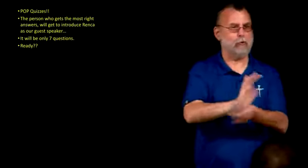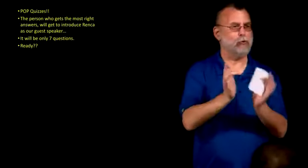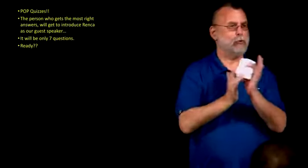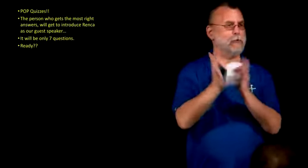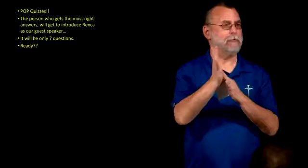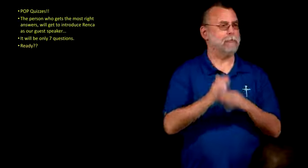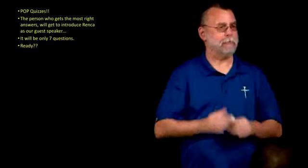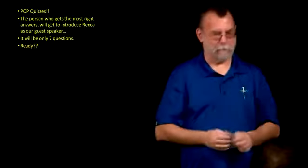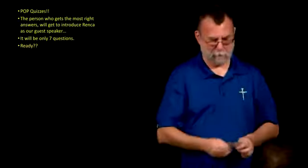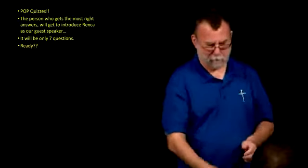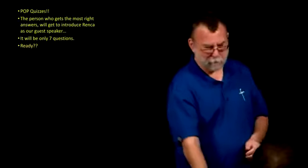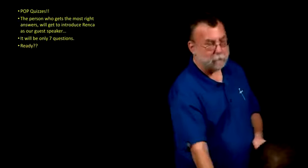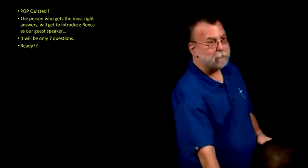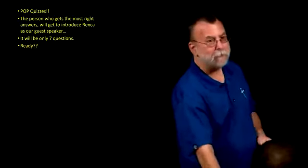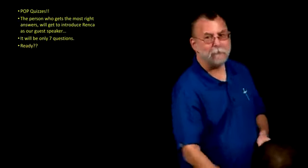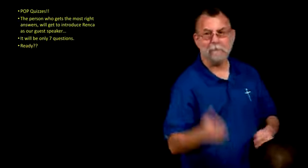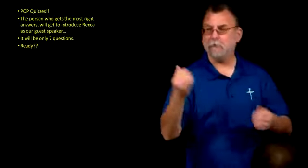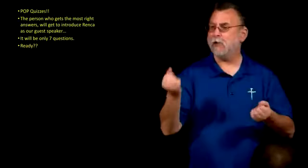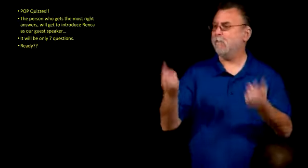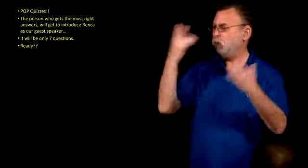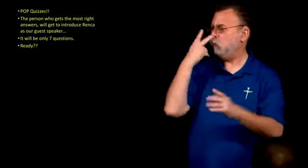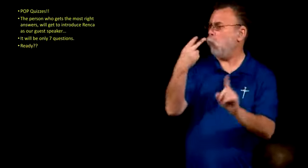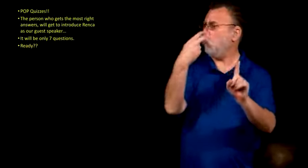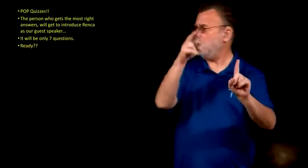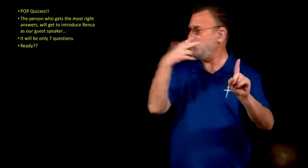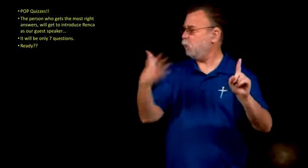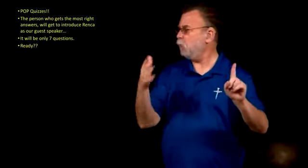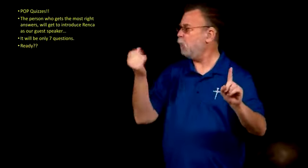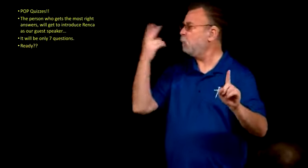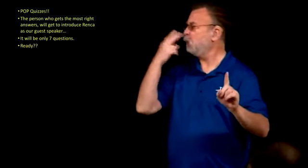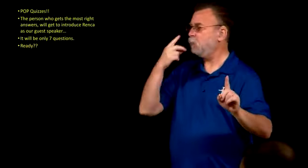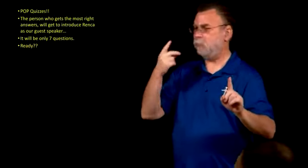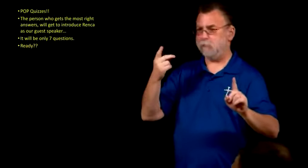How many have already seen the movie Jesus?